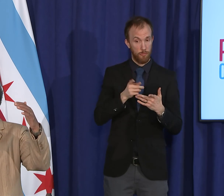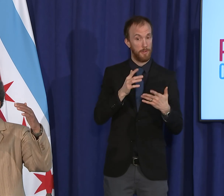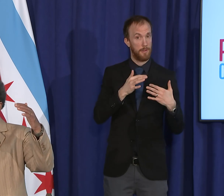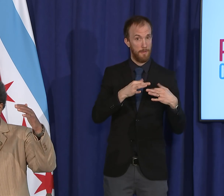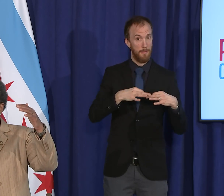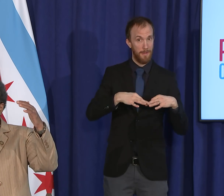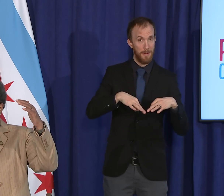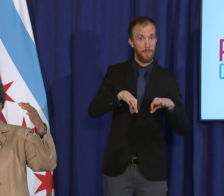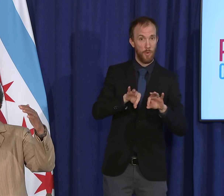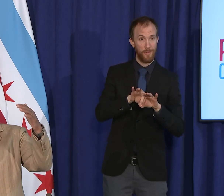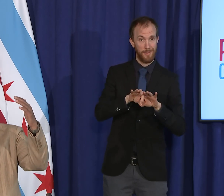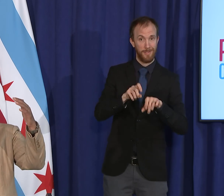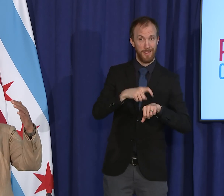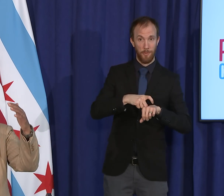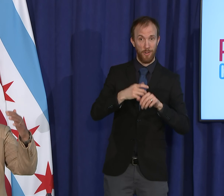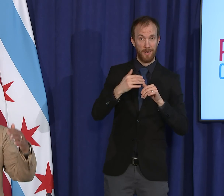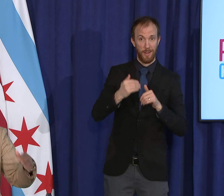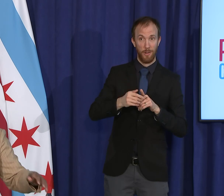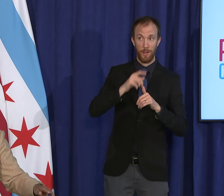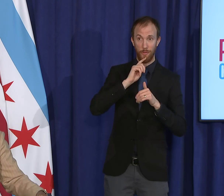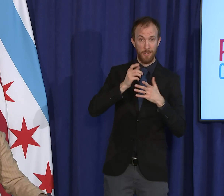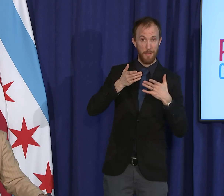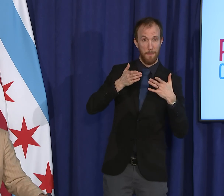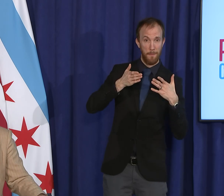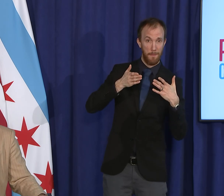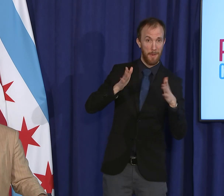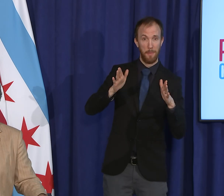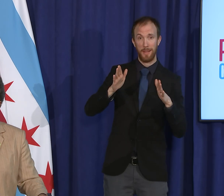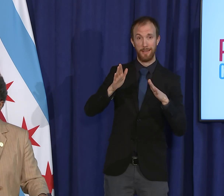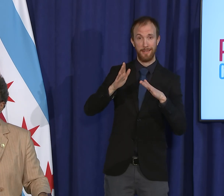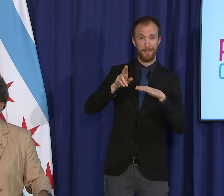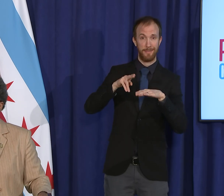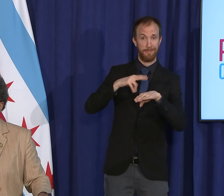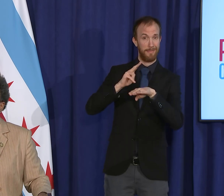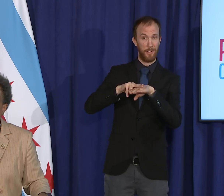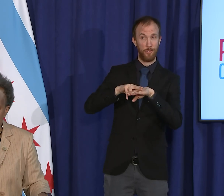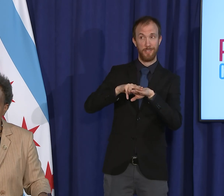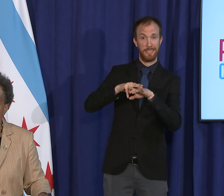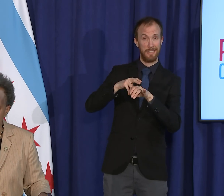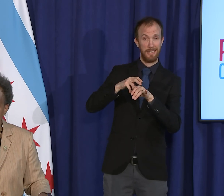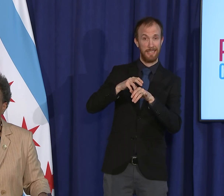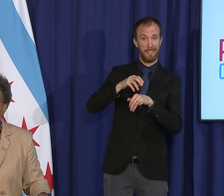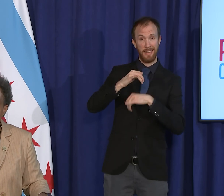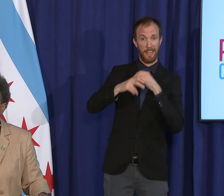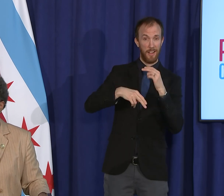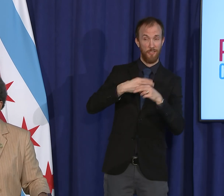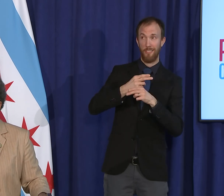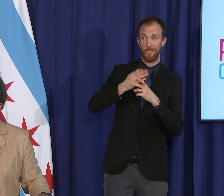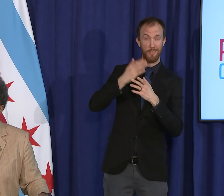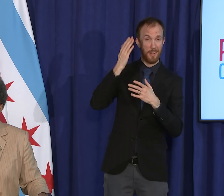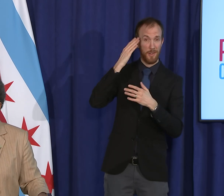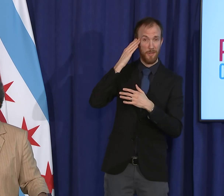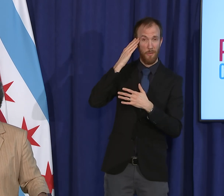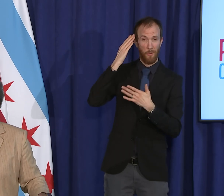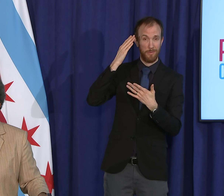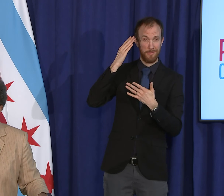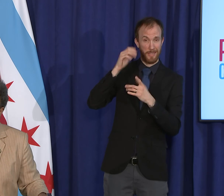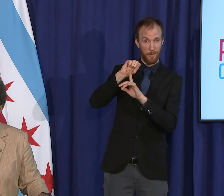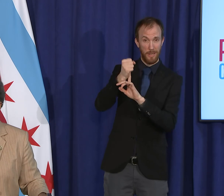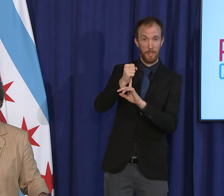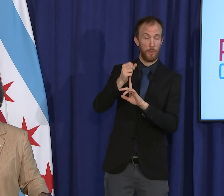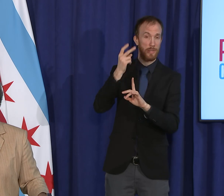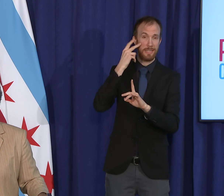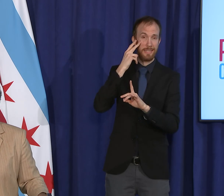very public and national, if not international, platform that sexual harassment cannot be tolerated in the workplace